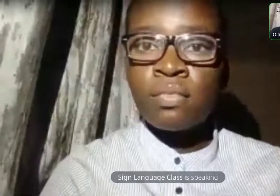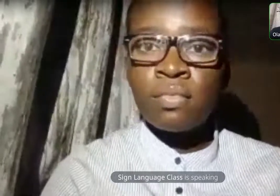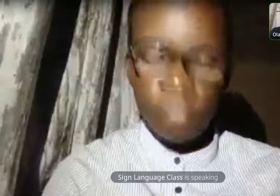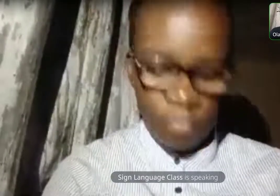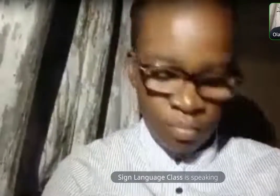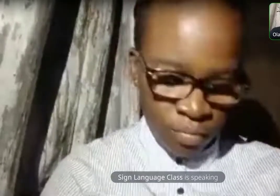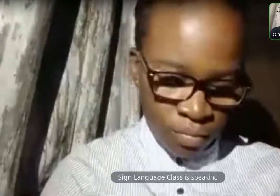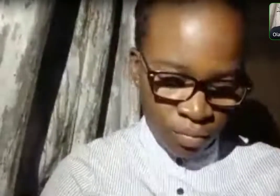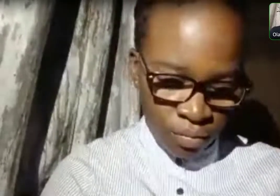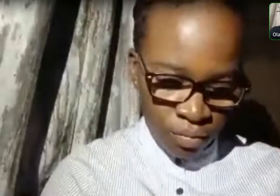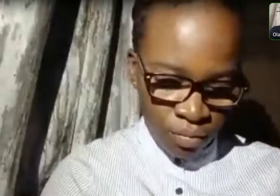you to sign